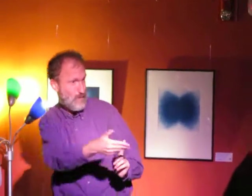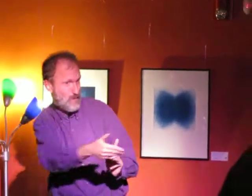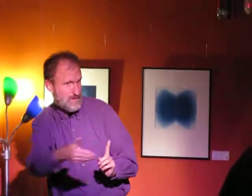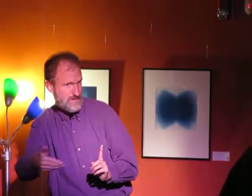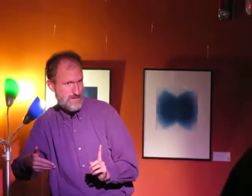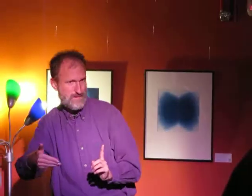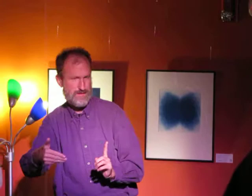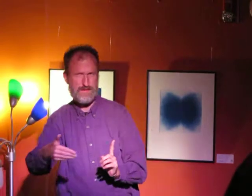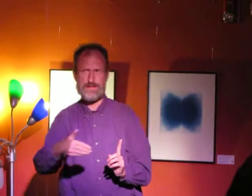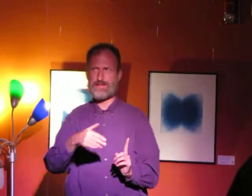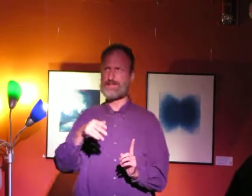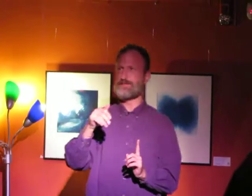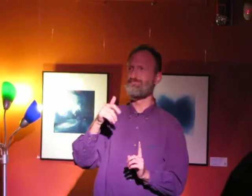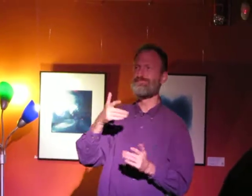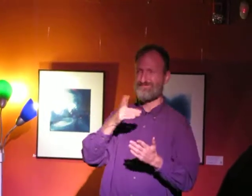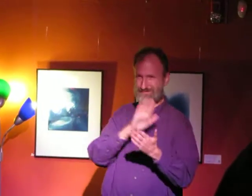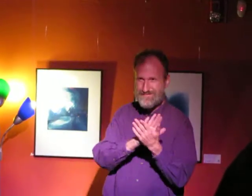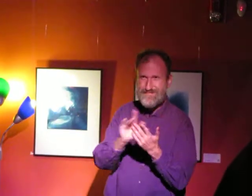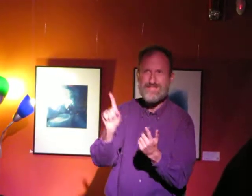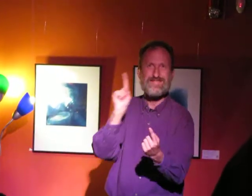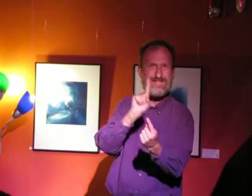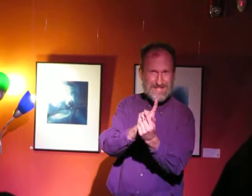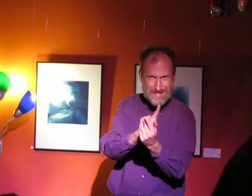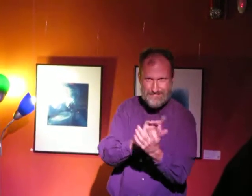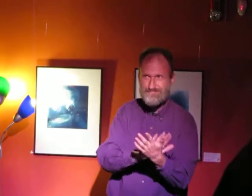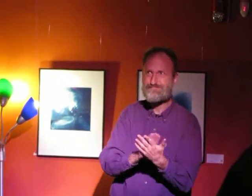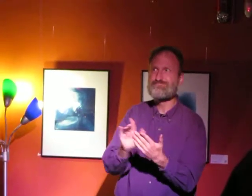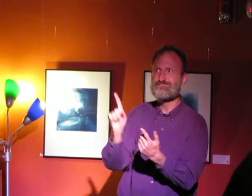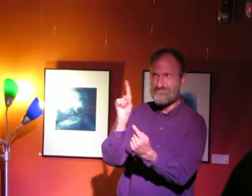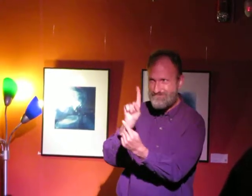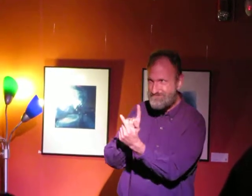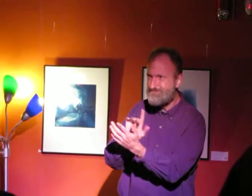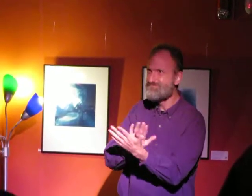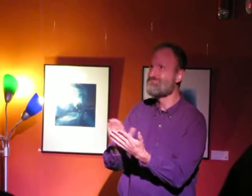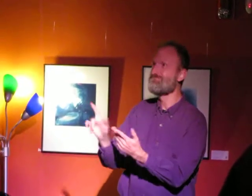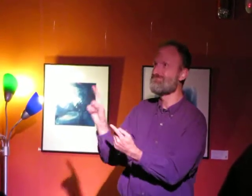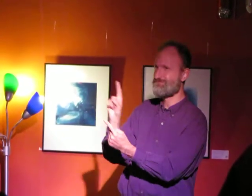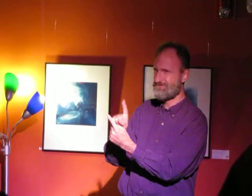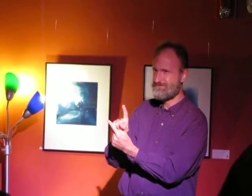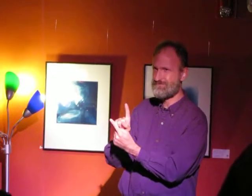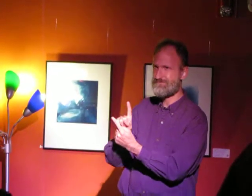to them, say, "Nice to meet you." Try not to feel